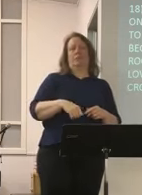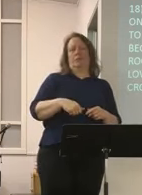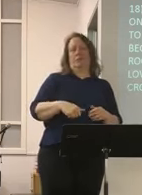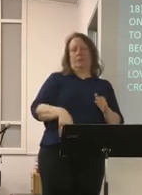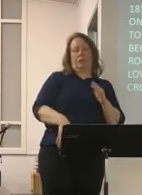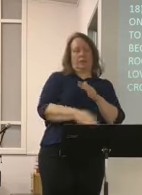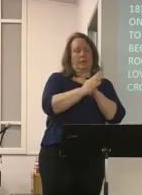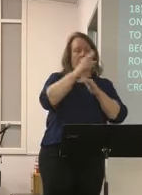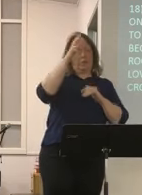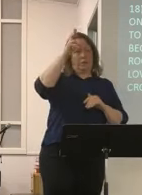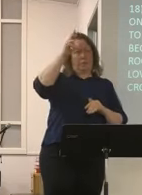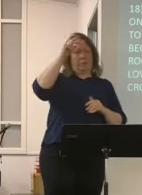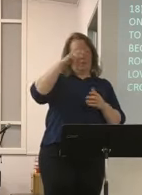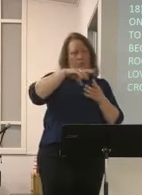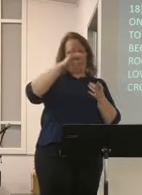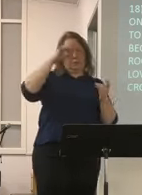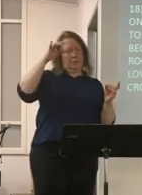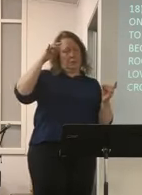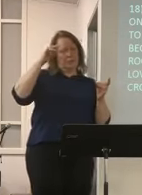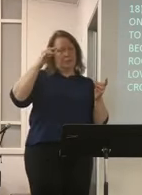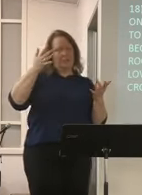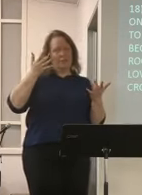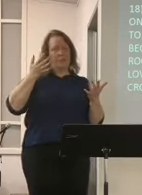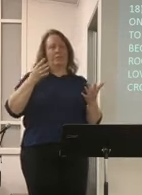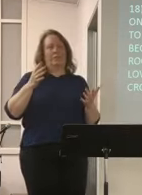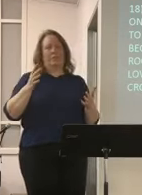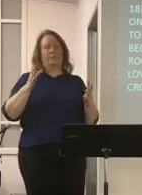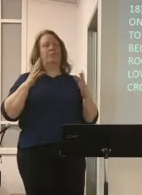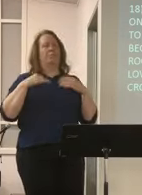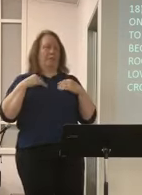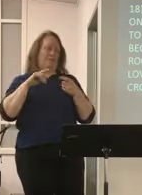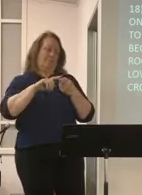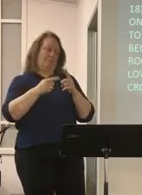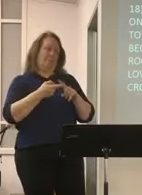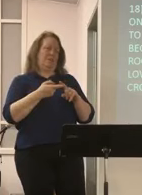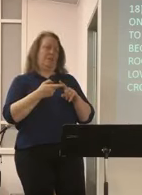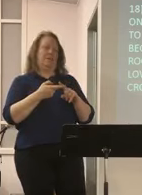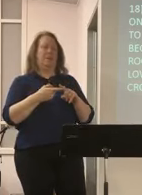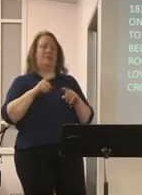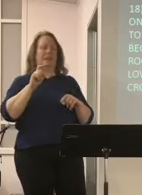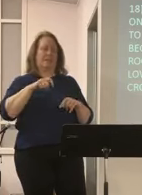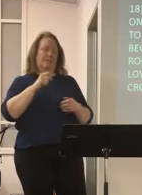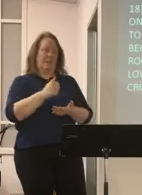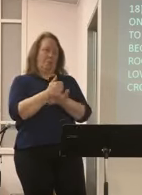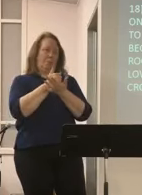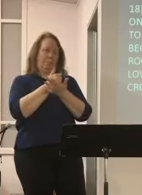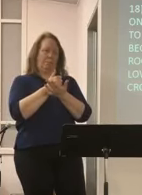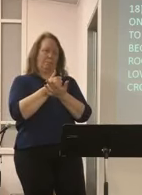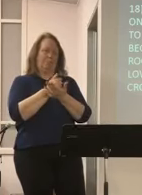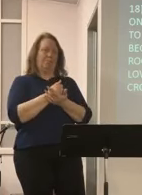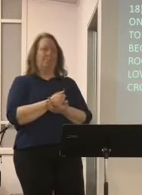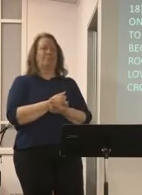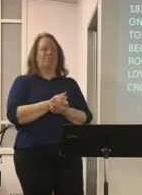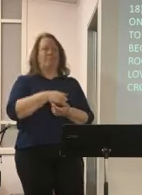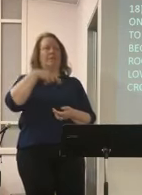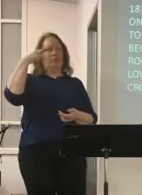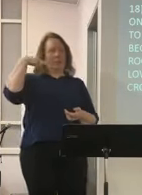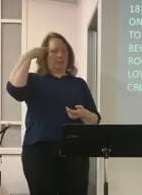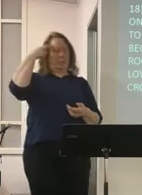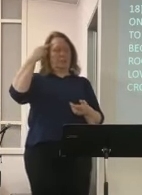guy, if he can do this and this and this and this, hey, we got a buddy he can do something to. And so that's why they're coming